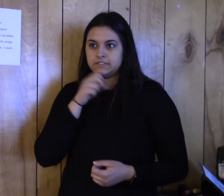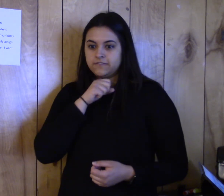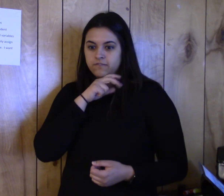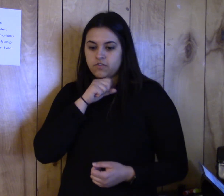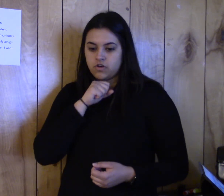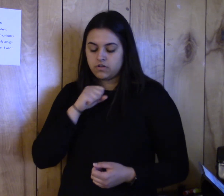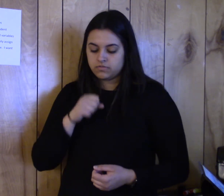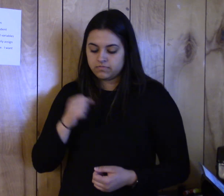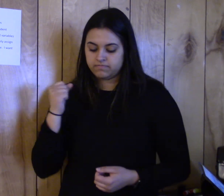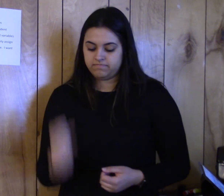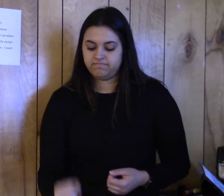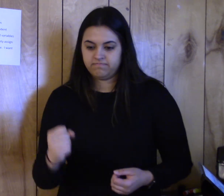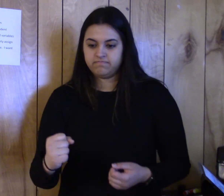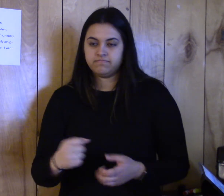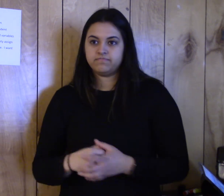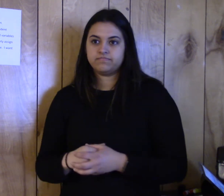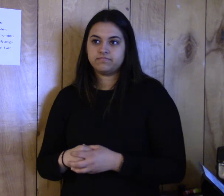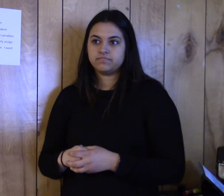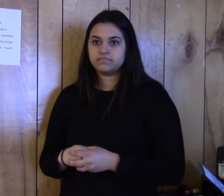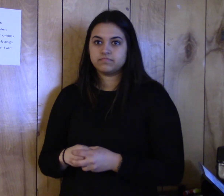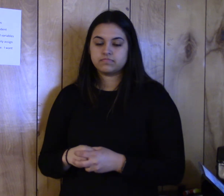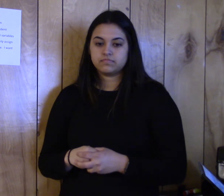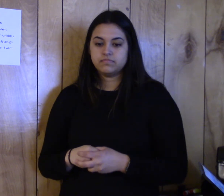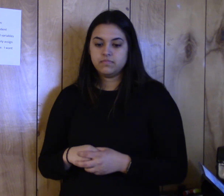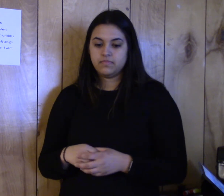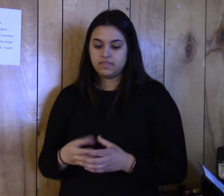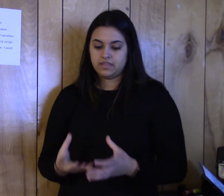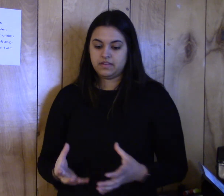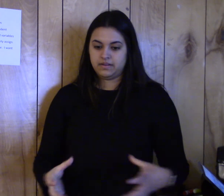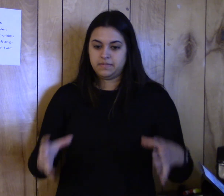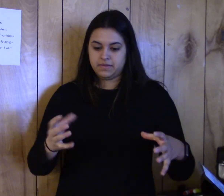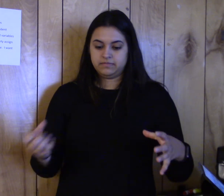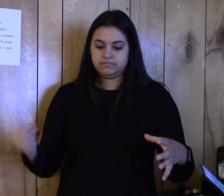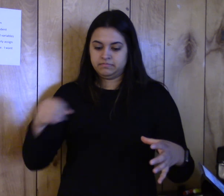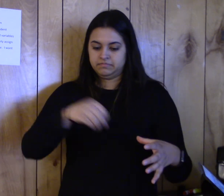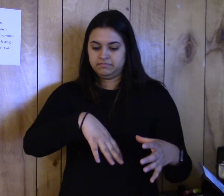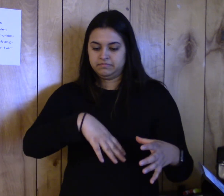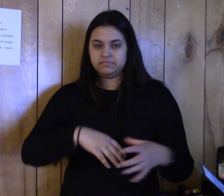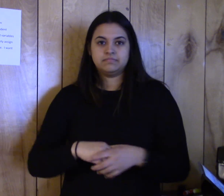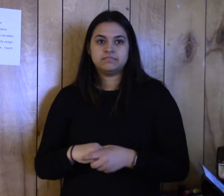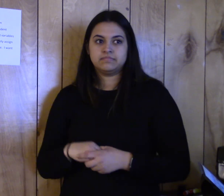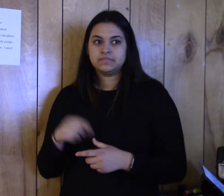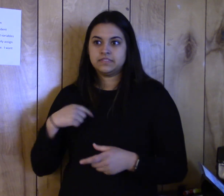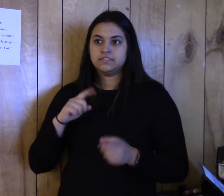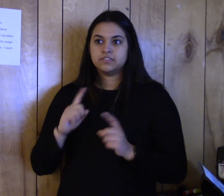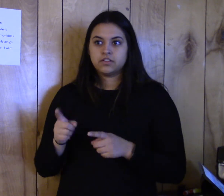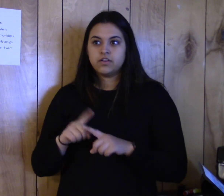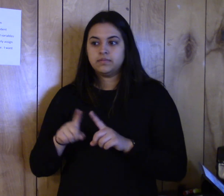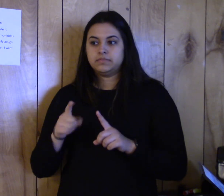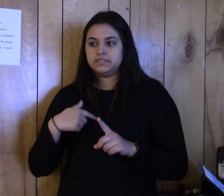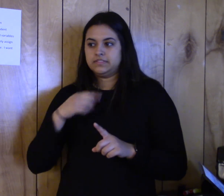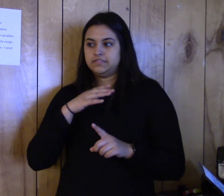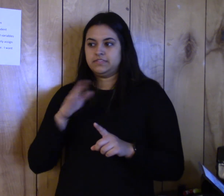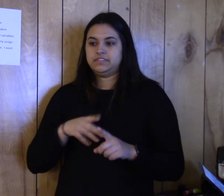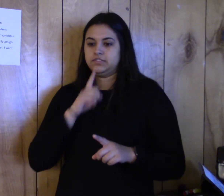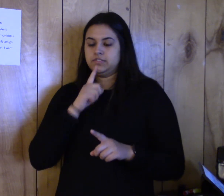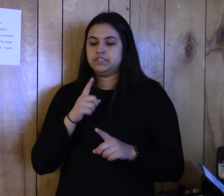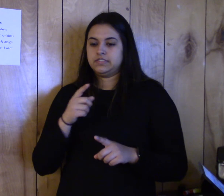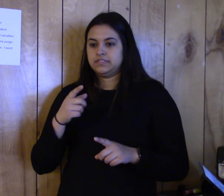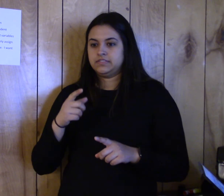it and put it in a bag. I've gone, but I've never actually gigged a frog. I like frog legs, but not quite